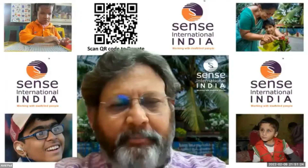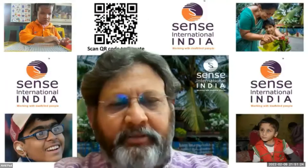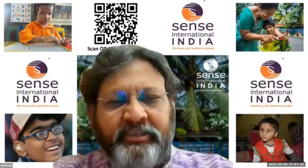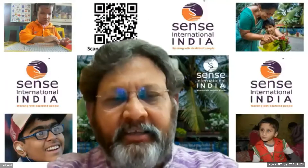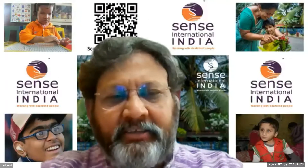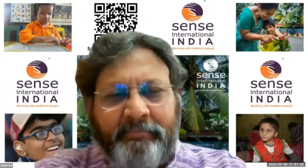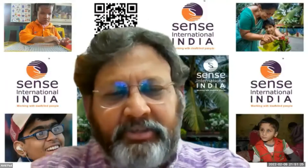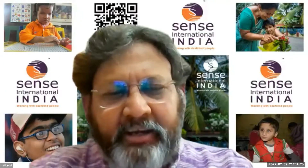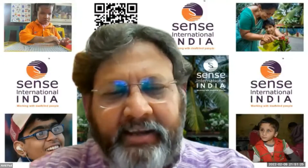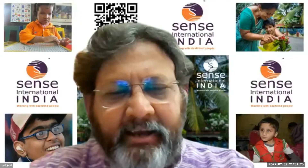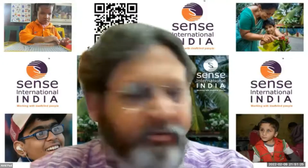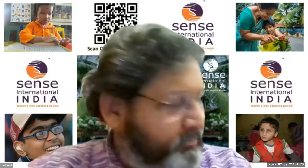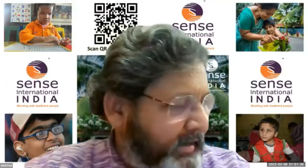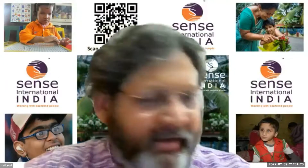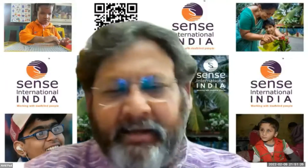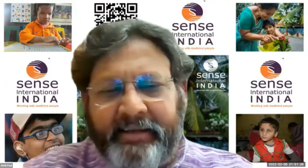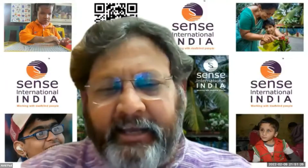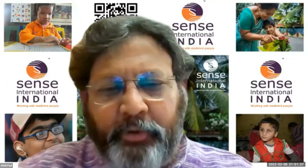power.